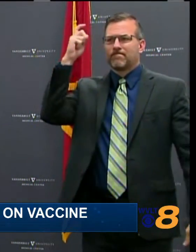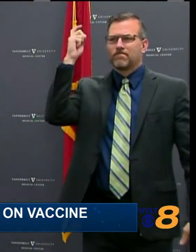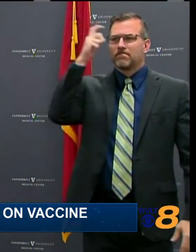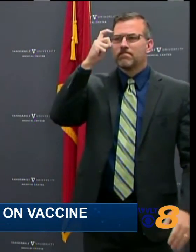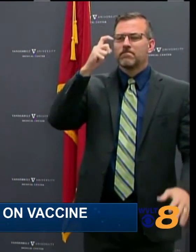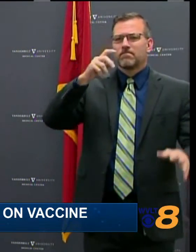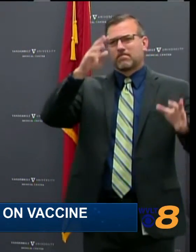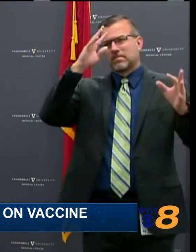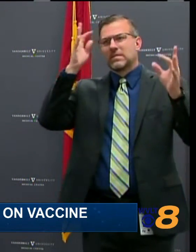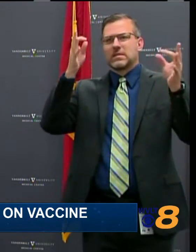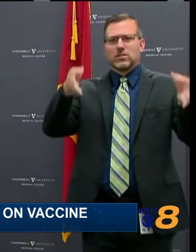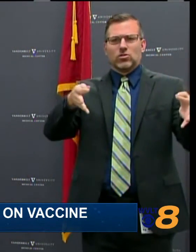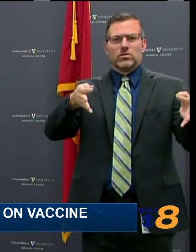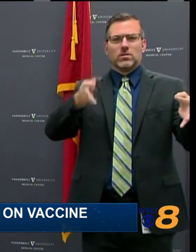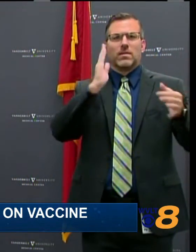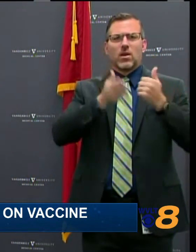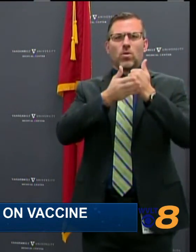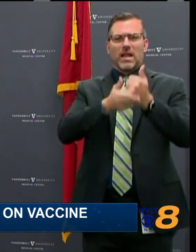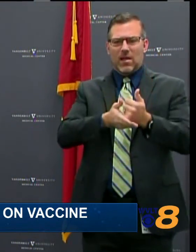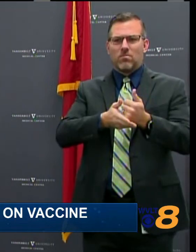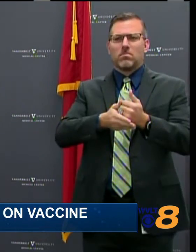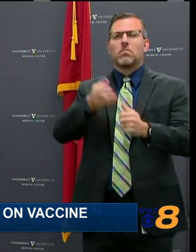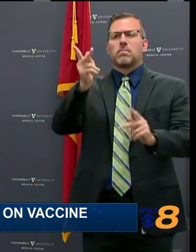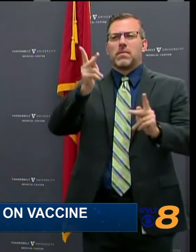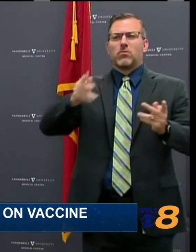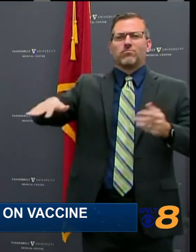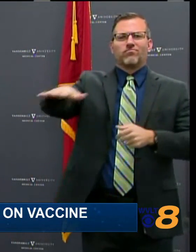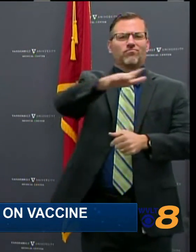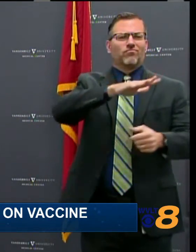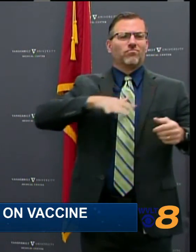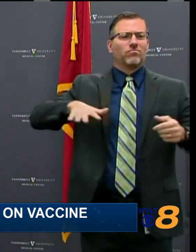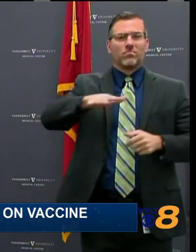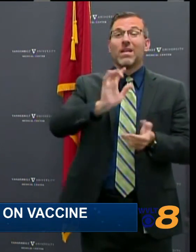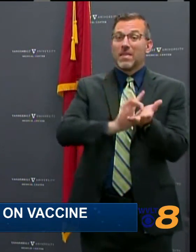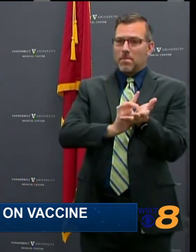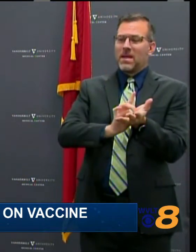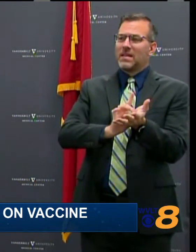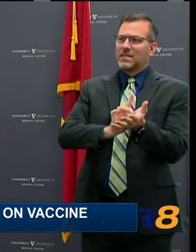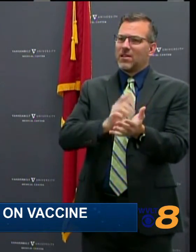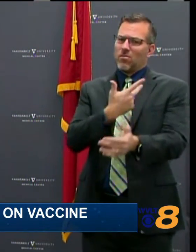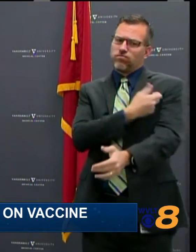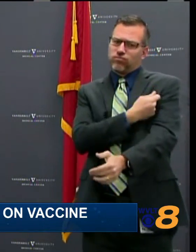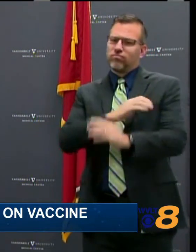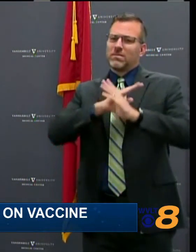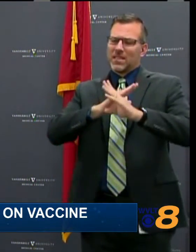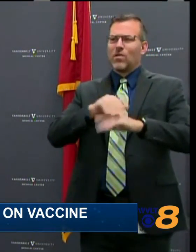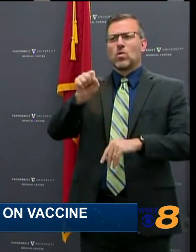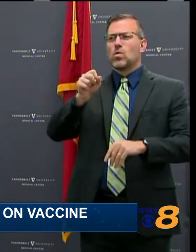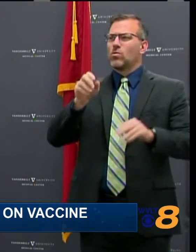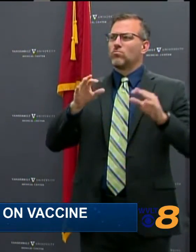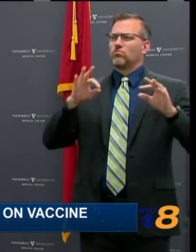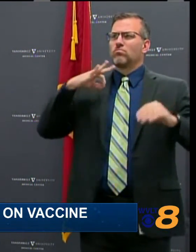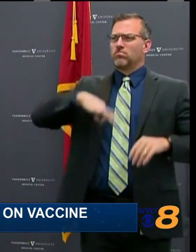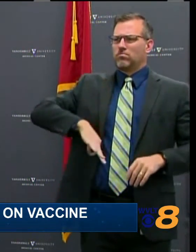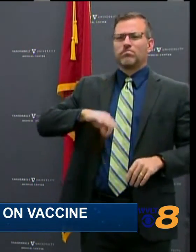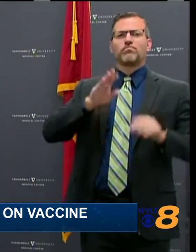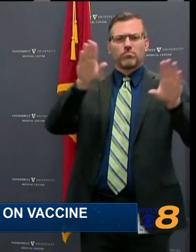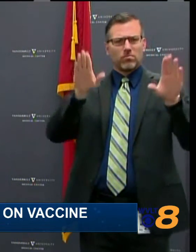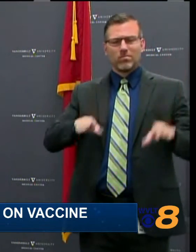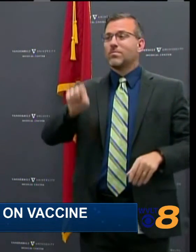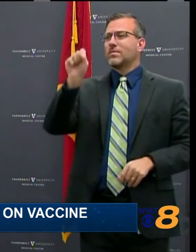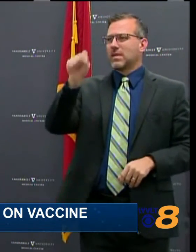serve their neighbor in the process. This vaccine is a very powerful tool, but it will take some time to have a